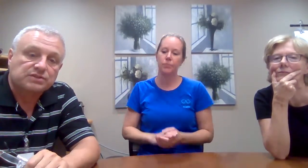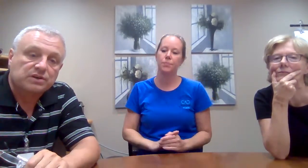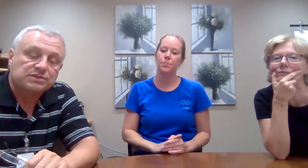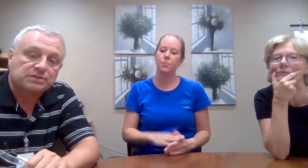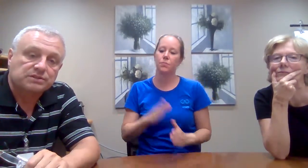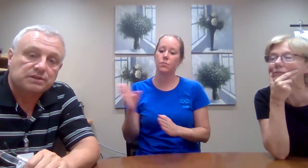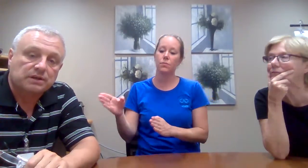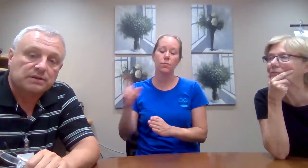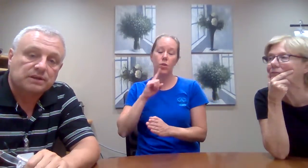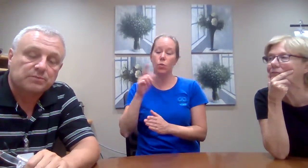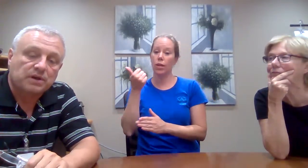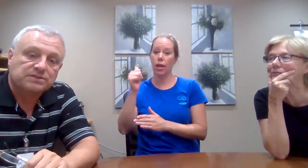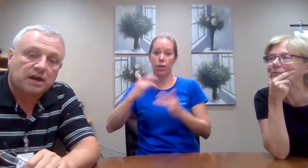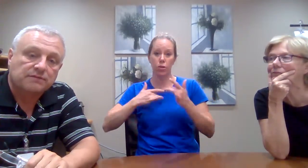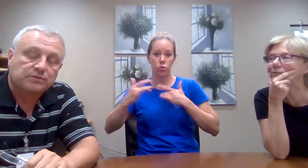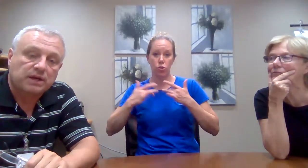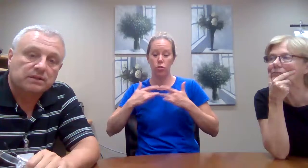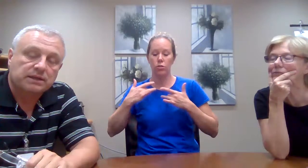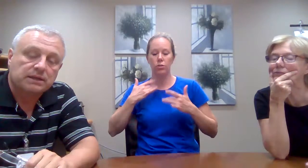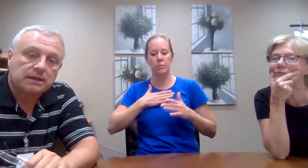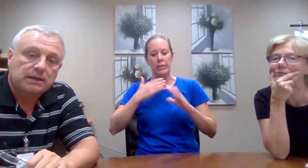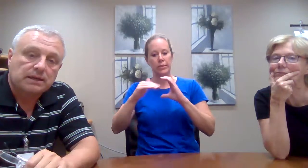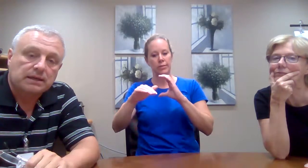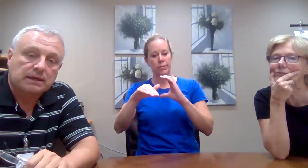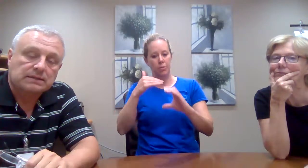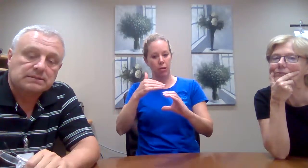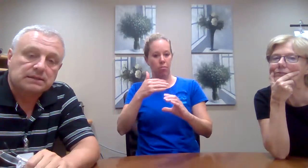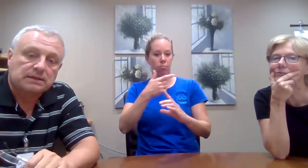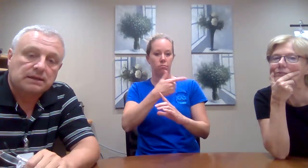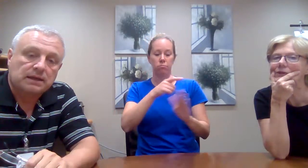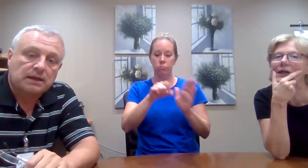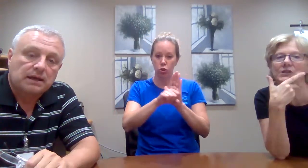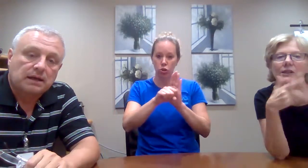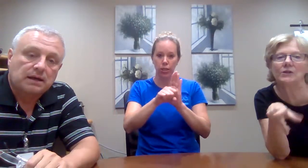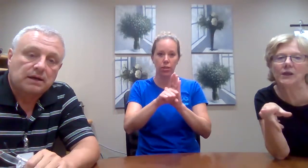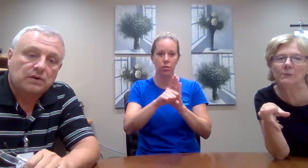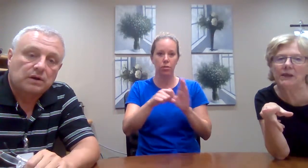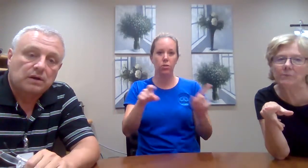any concerns, you can email staff directly. And